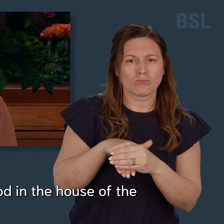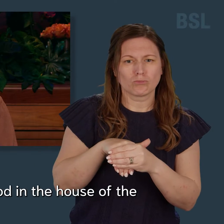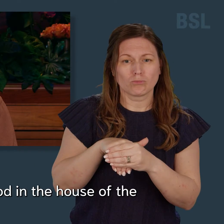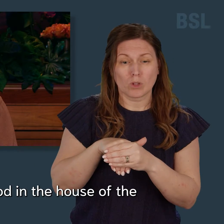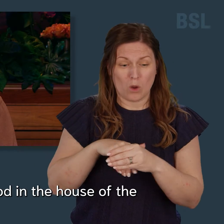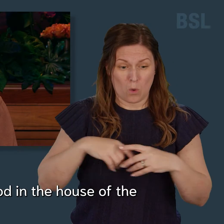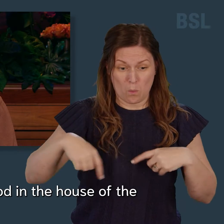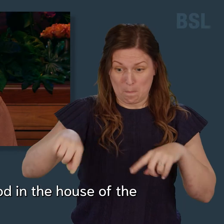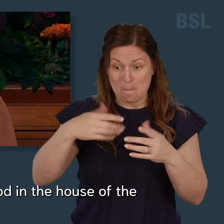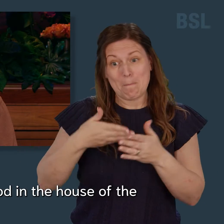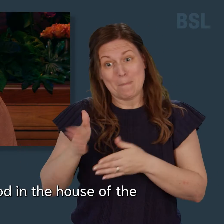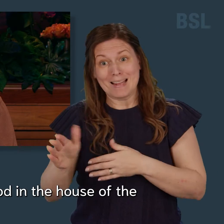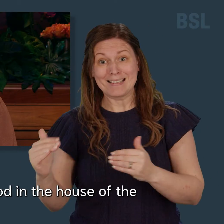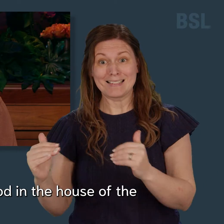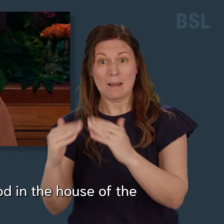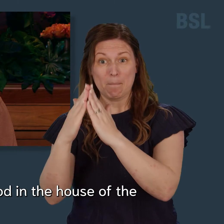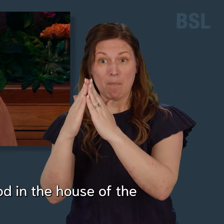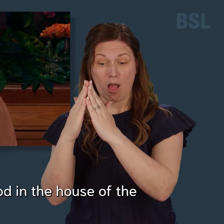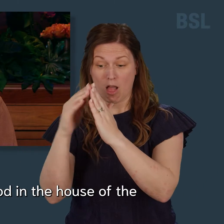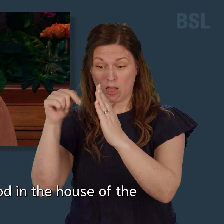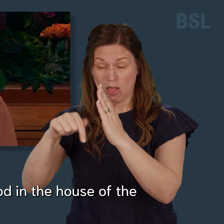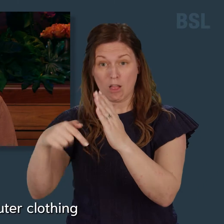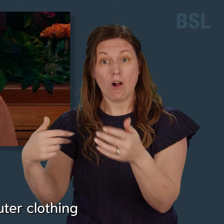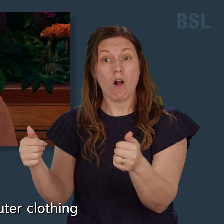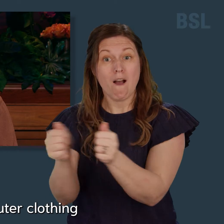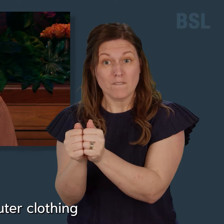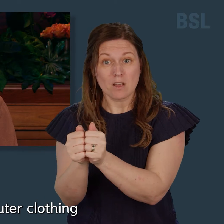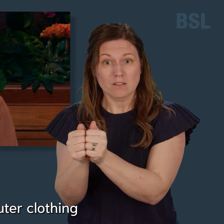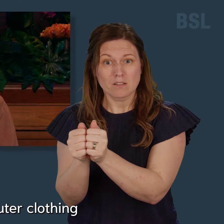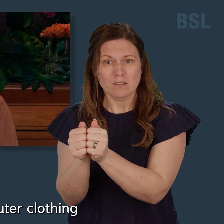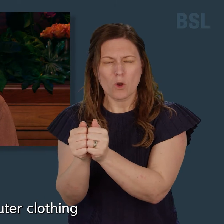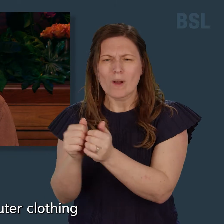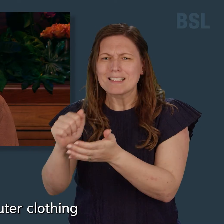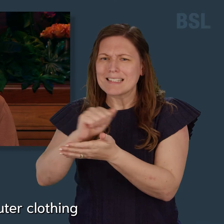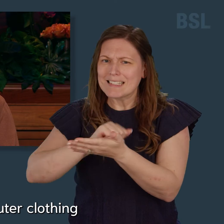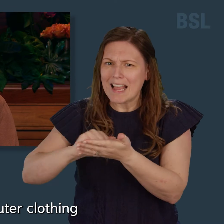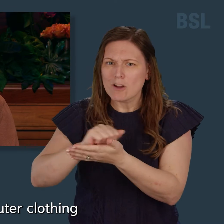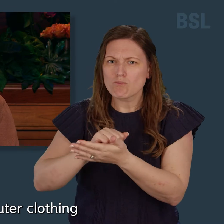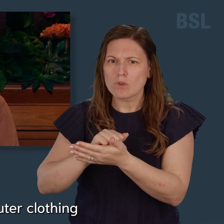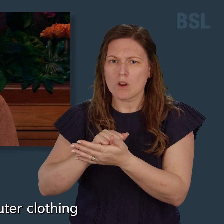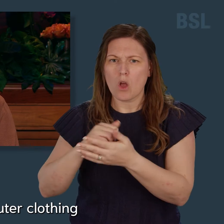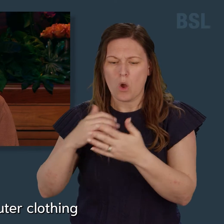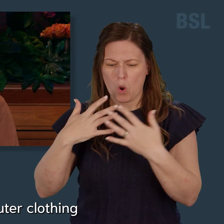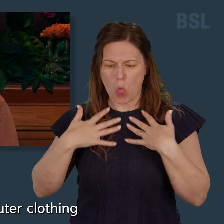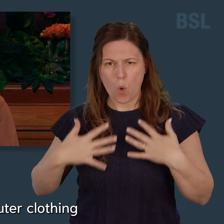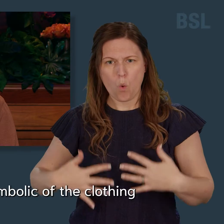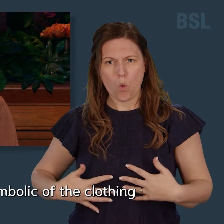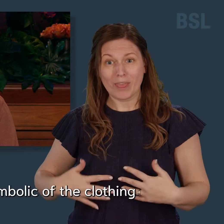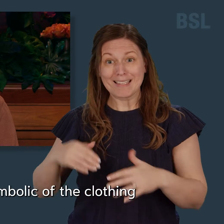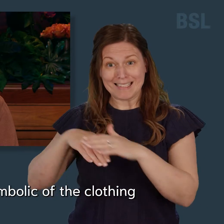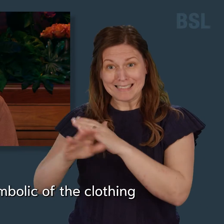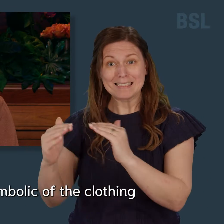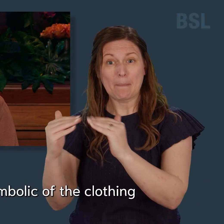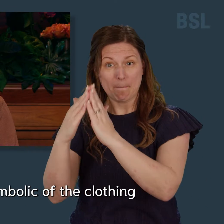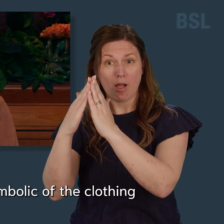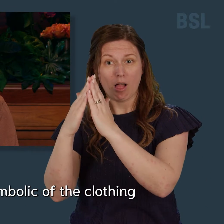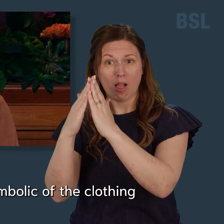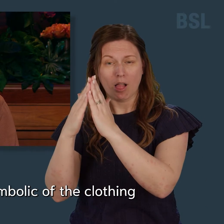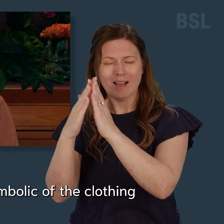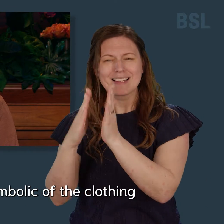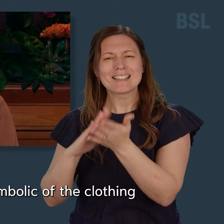chosen to make covenants with God in the house of the Lord wear sacred ceremonial outer clothing during temple